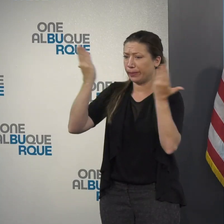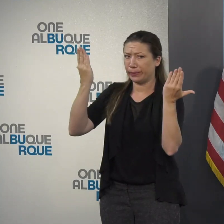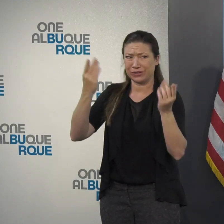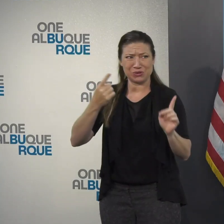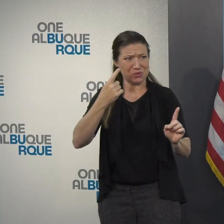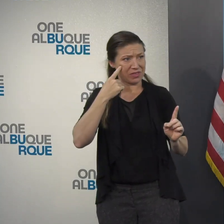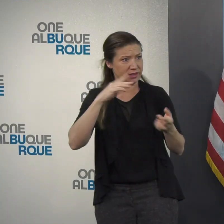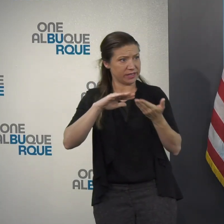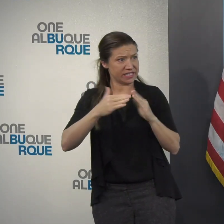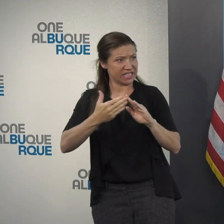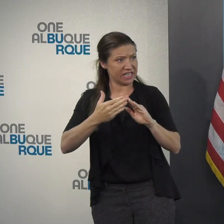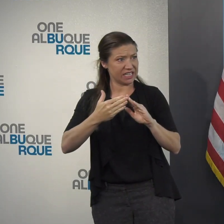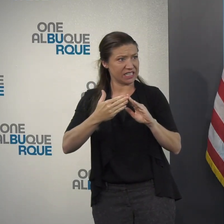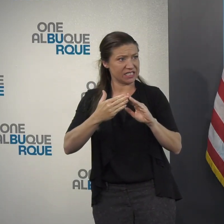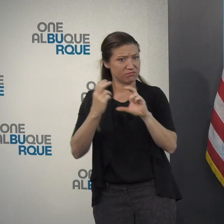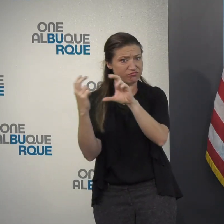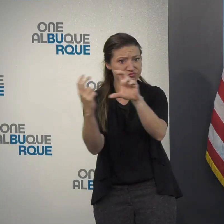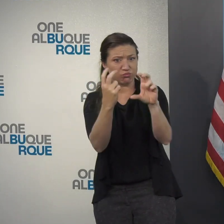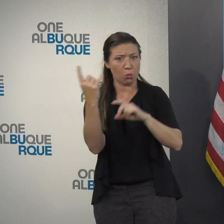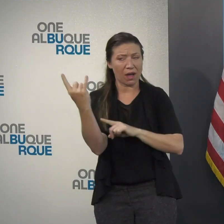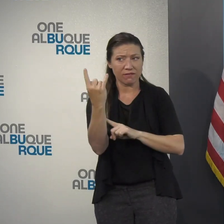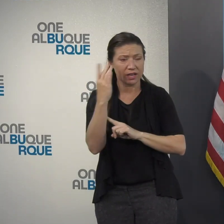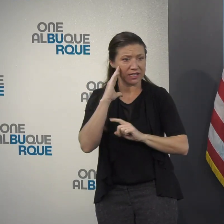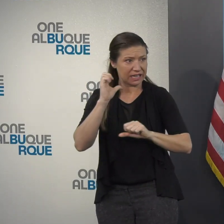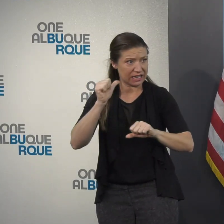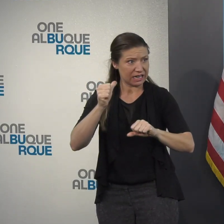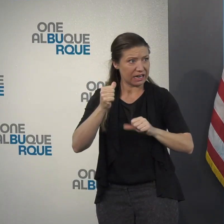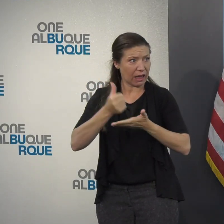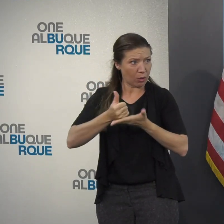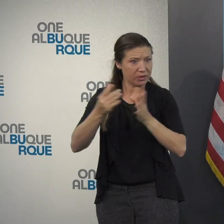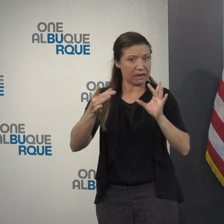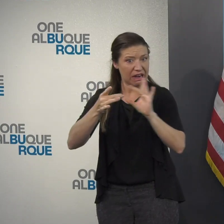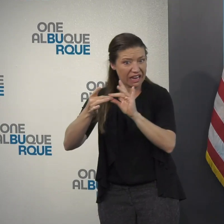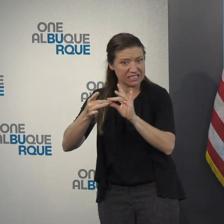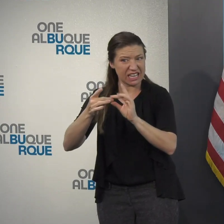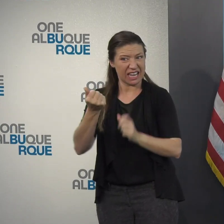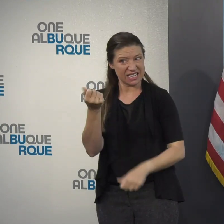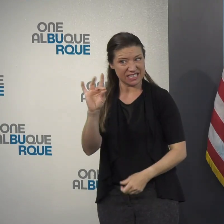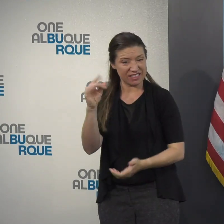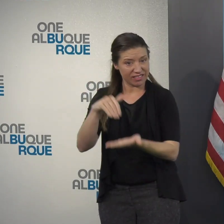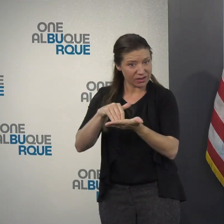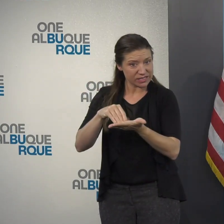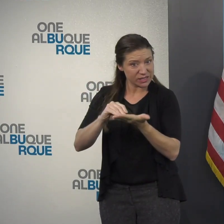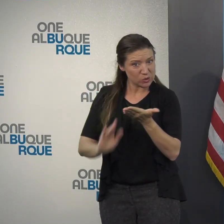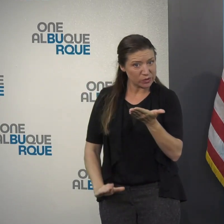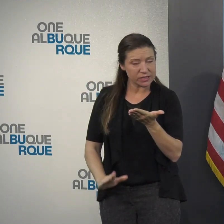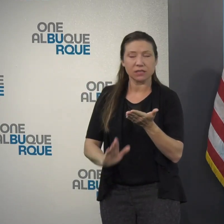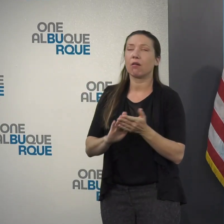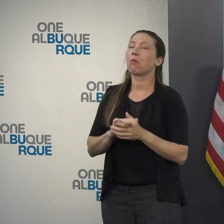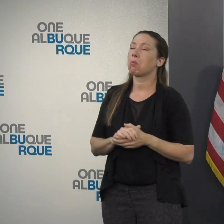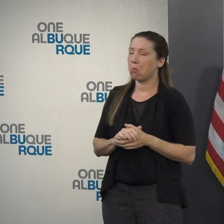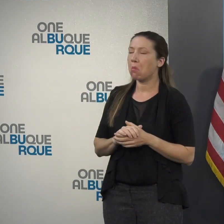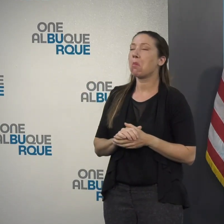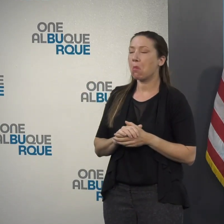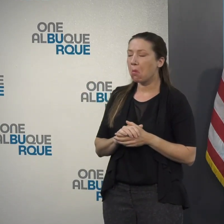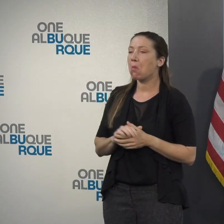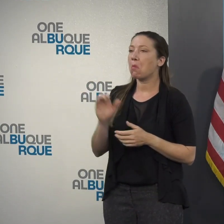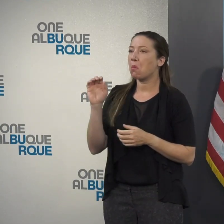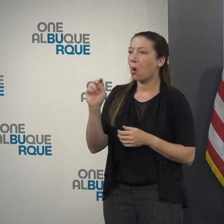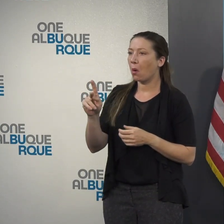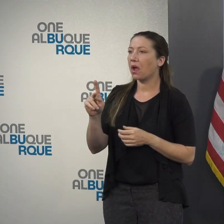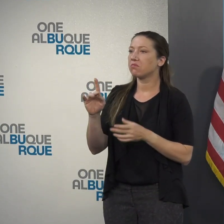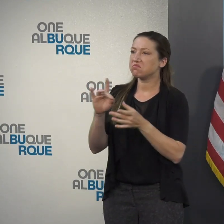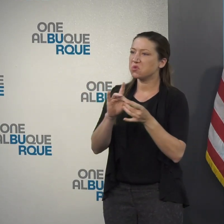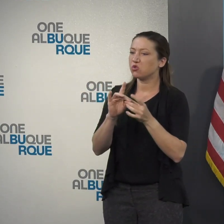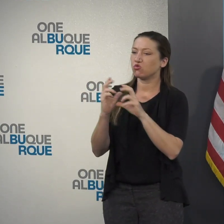many kids get online? So the question is just about the drive-up Wi-Fi that we're providing, and I think as a city we're trying